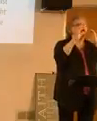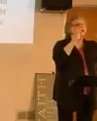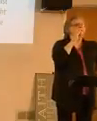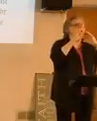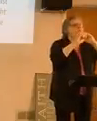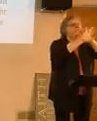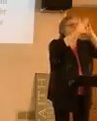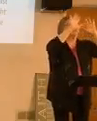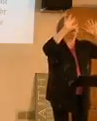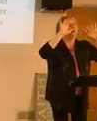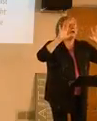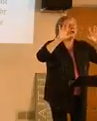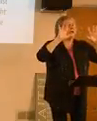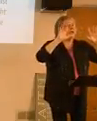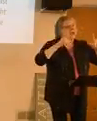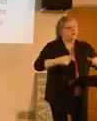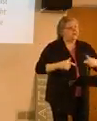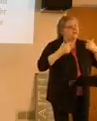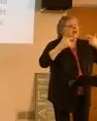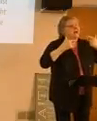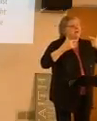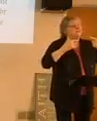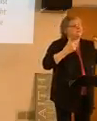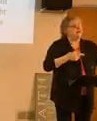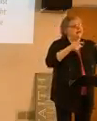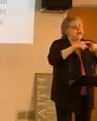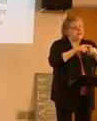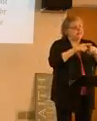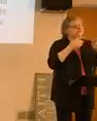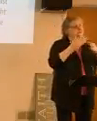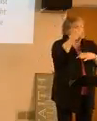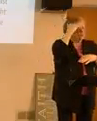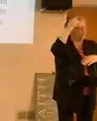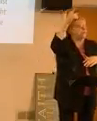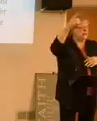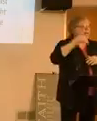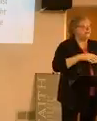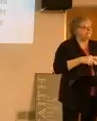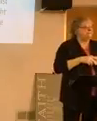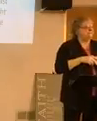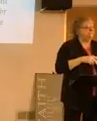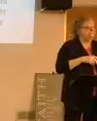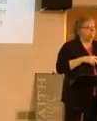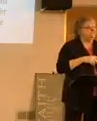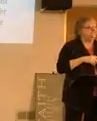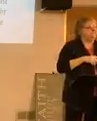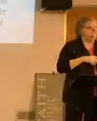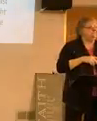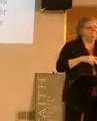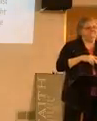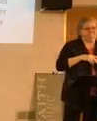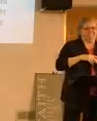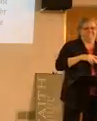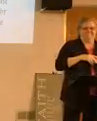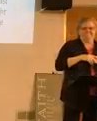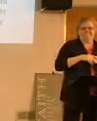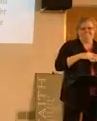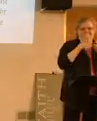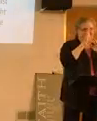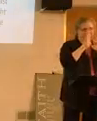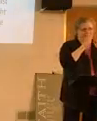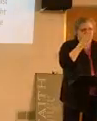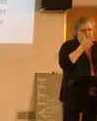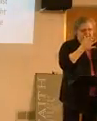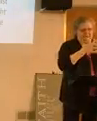light that comes from knowing God through the gospel. Well, still have your Bible